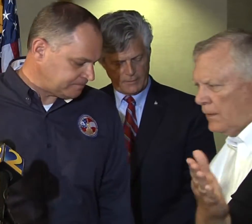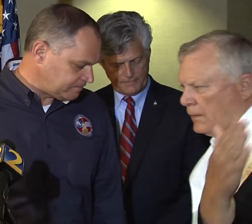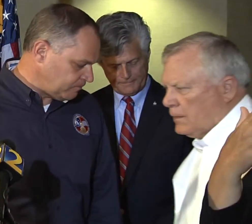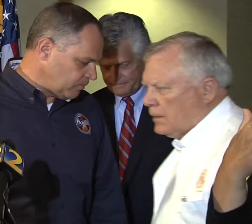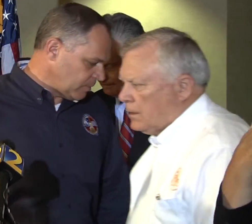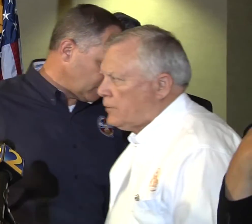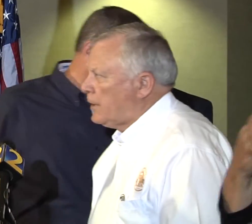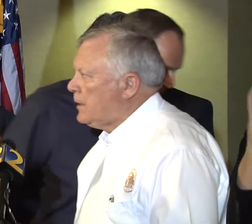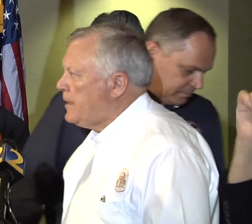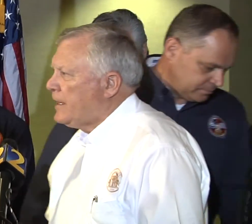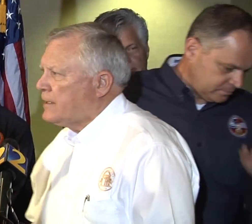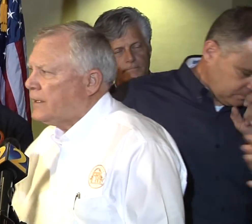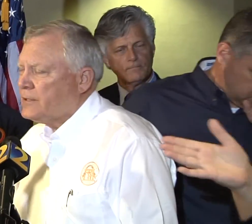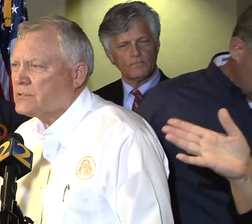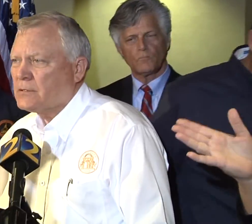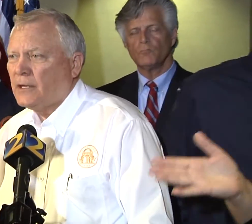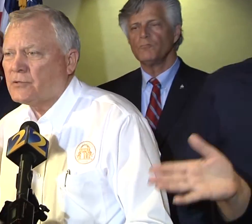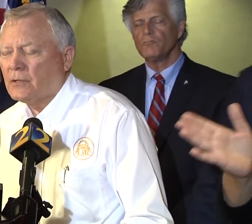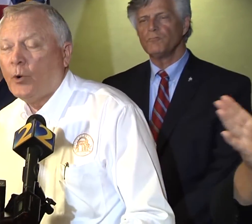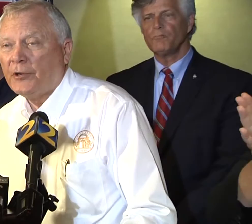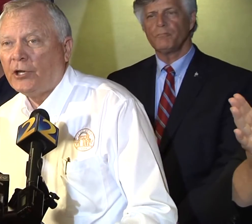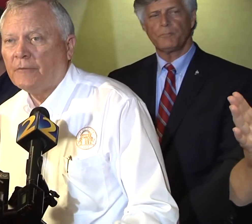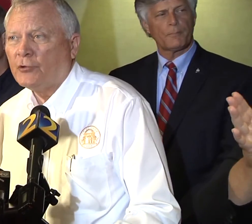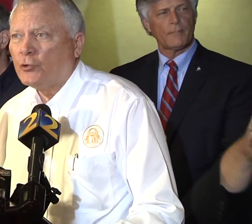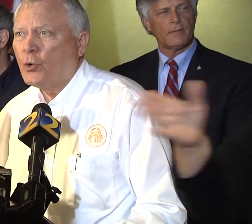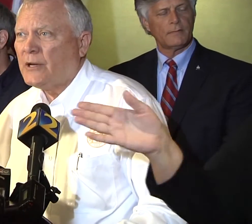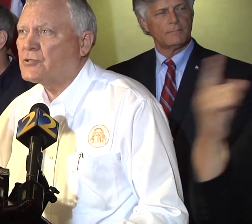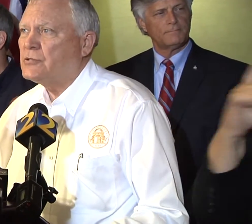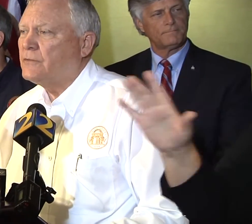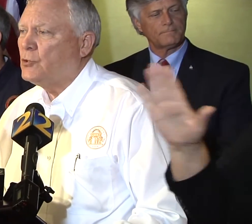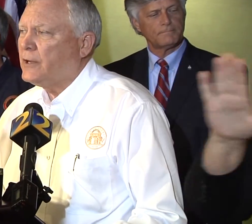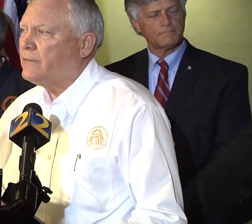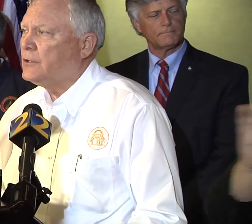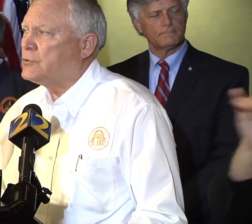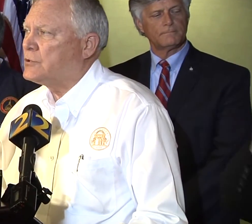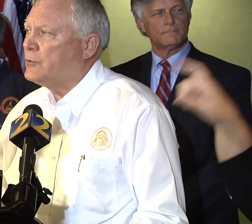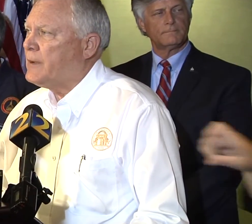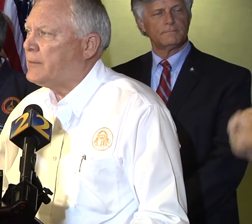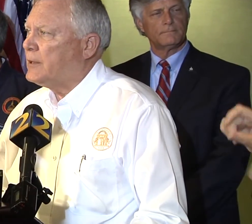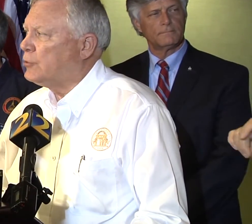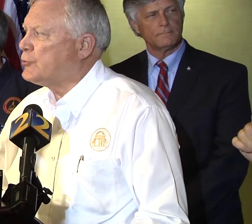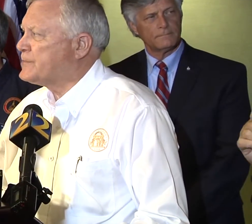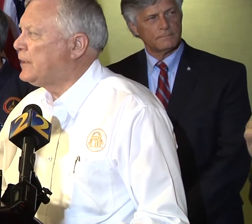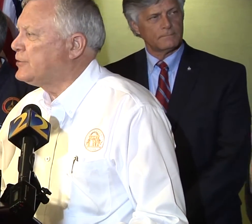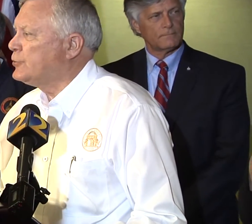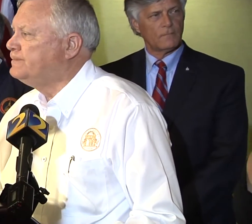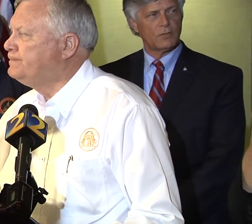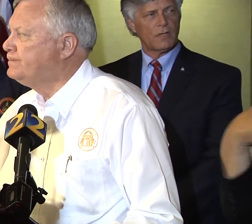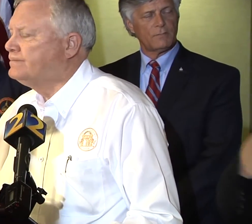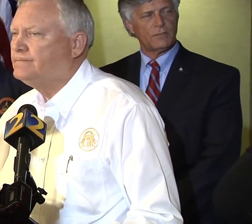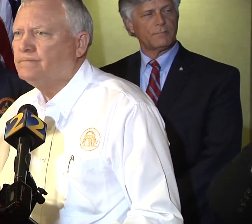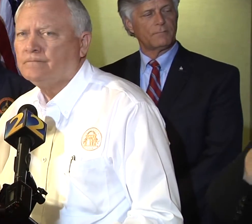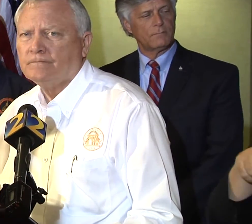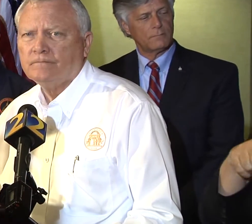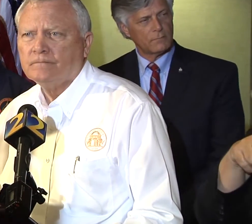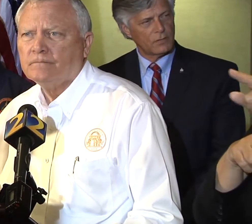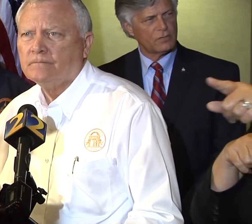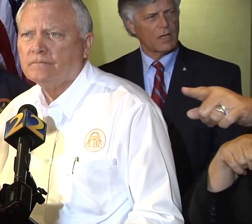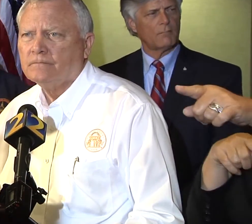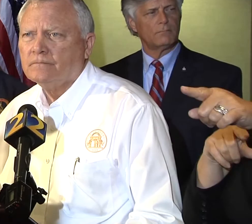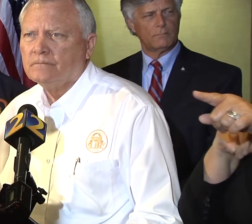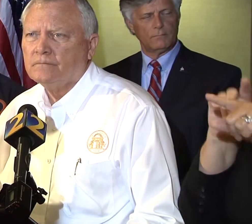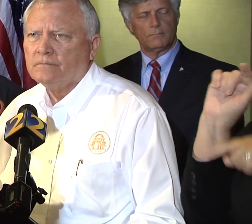Jim. Okay, let me open it up for your questions, if you have those that we might be able to respond to.